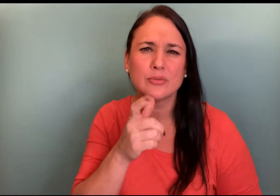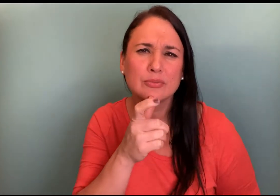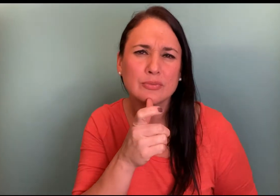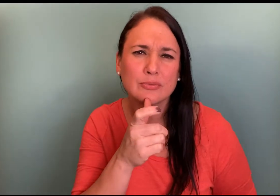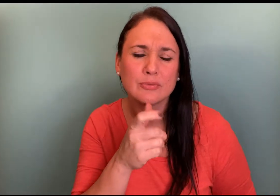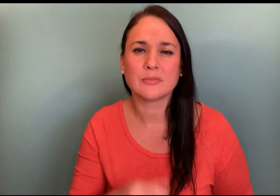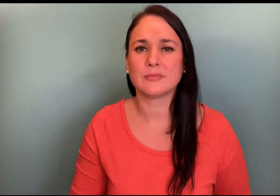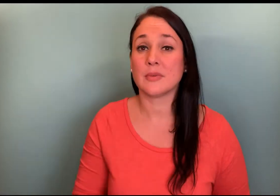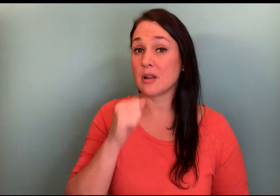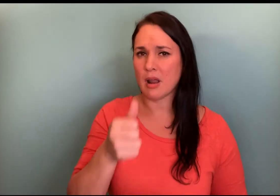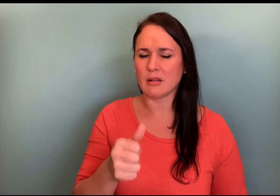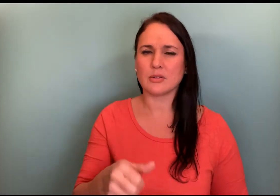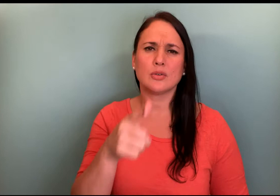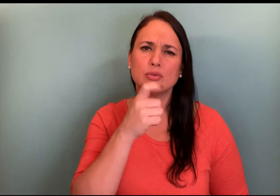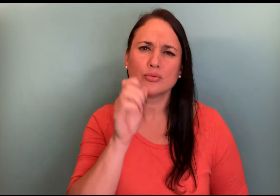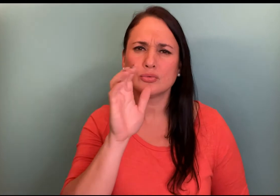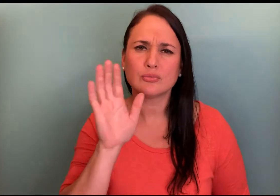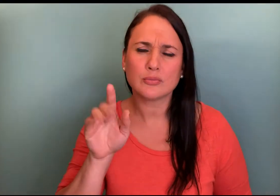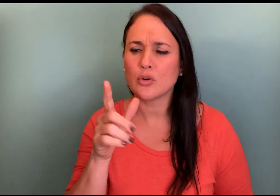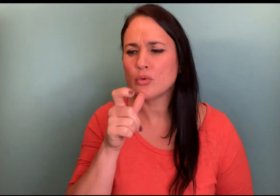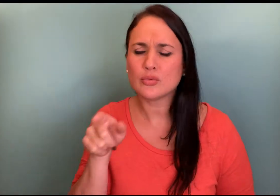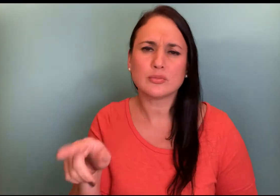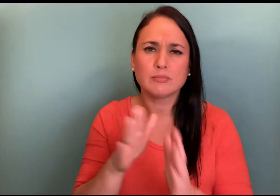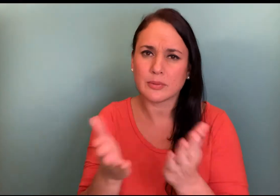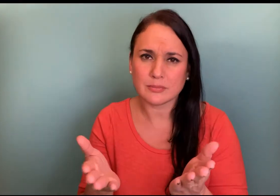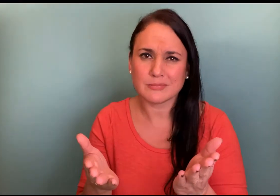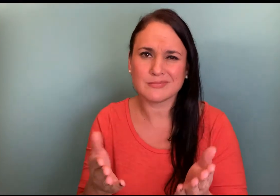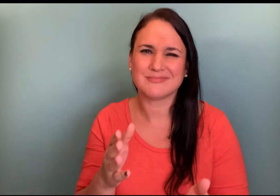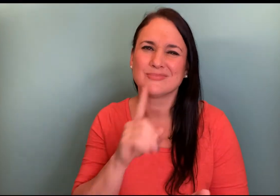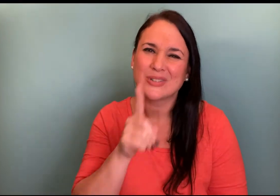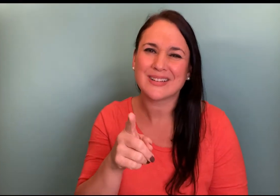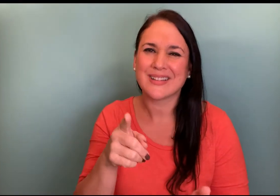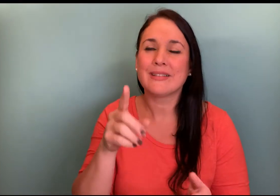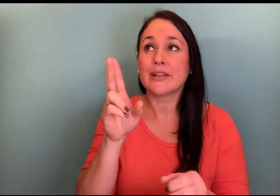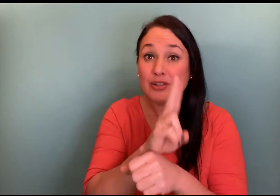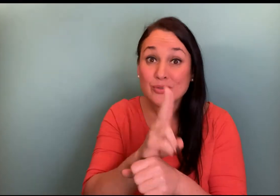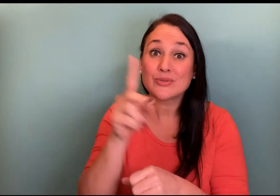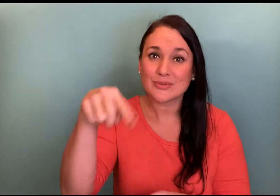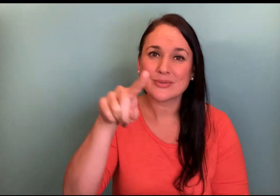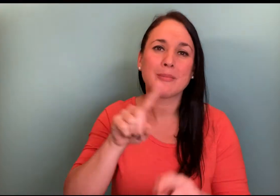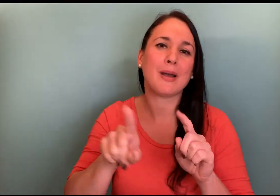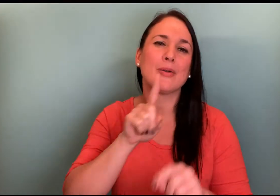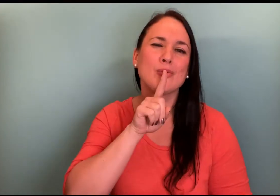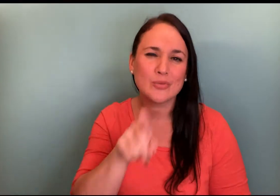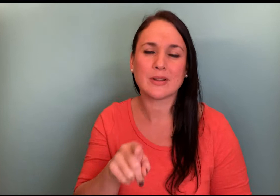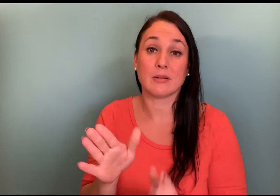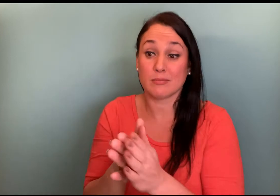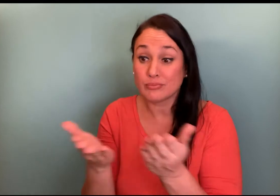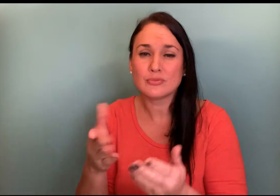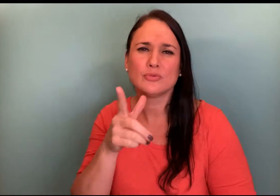Who? Not whose book is that? Really, I mean, it is used out there, but the true form would